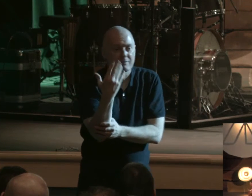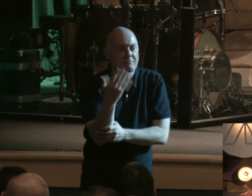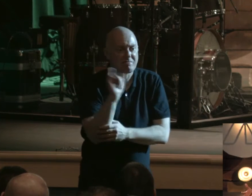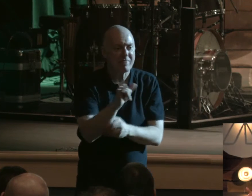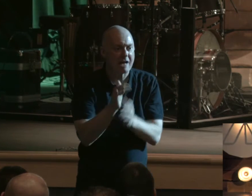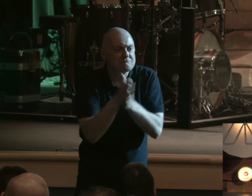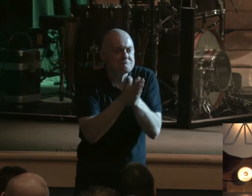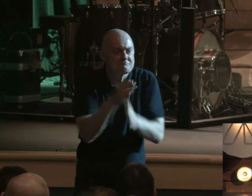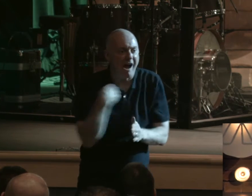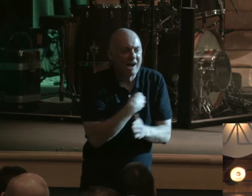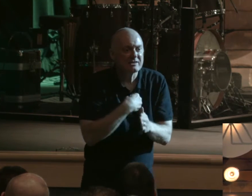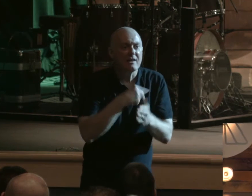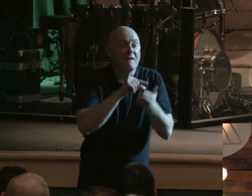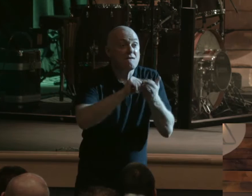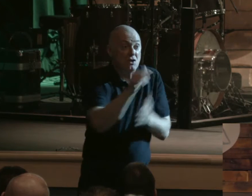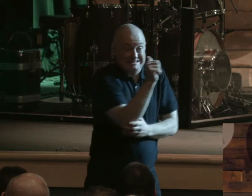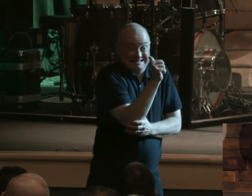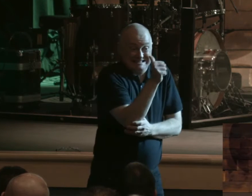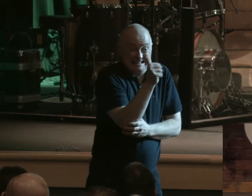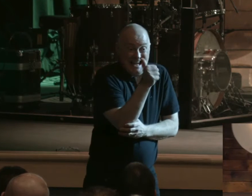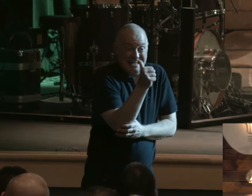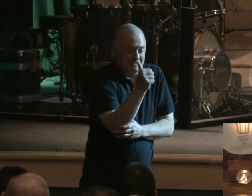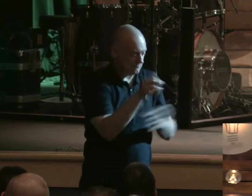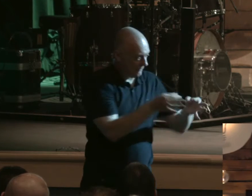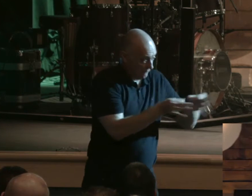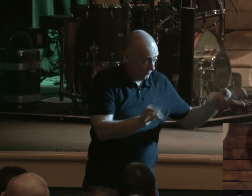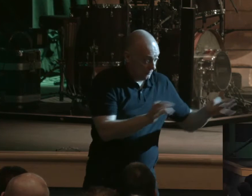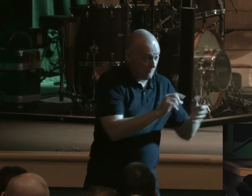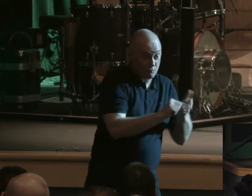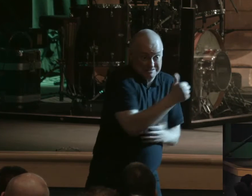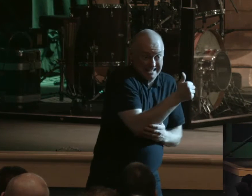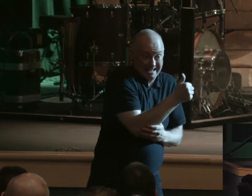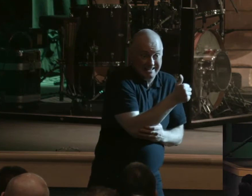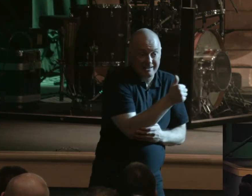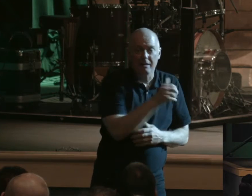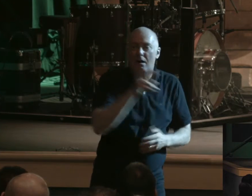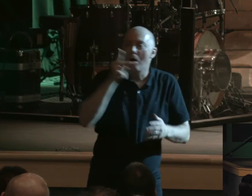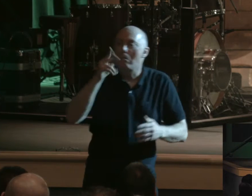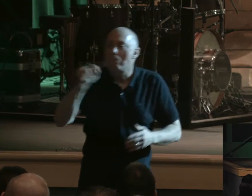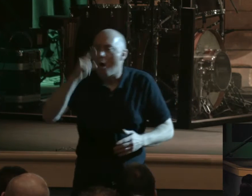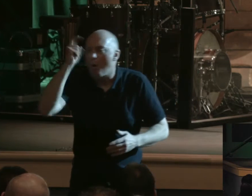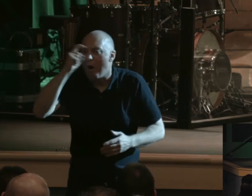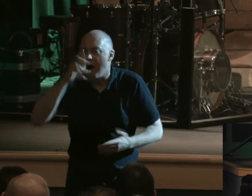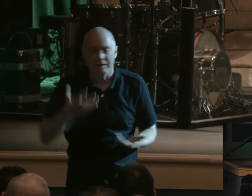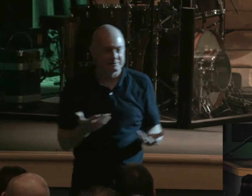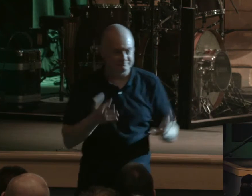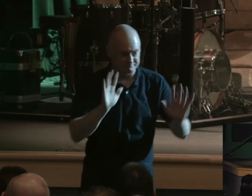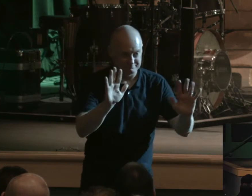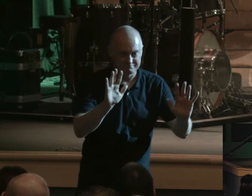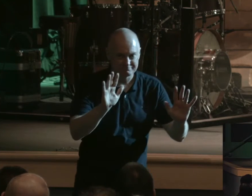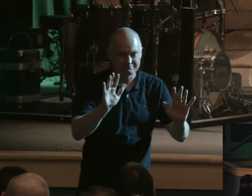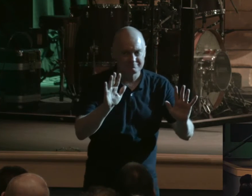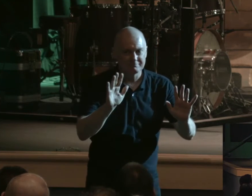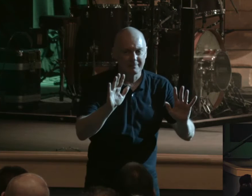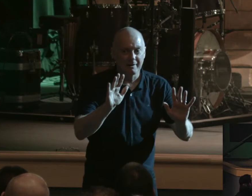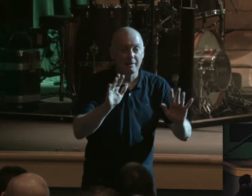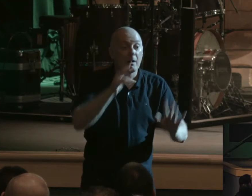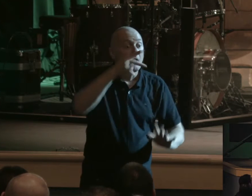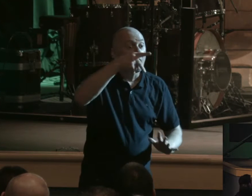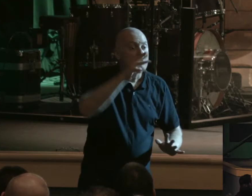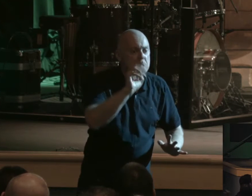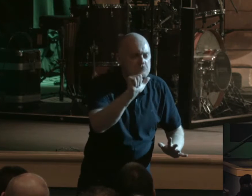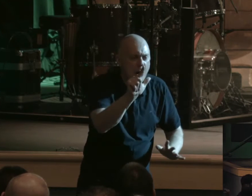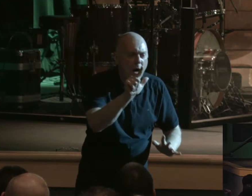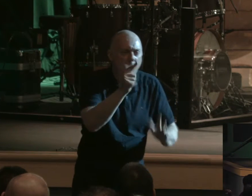motivation. Verse 10 is unbelievable motivation. Now, Paul's a wise man. Are you wise? Am I wise? Here's how we know if we're wise. What Paul